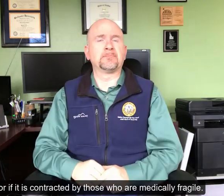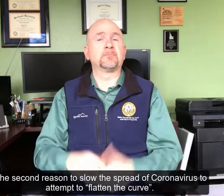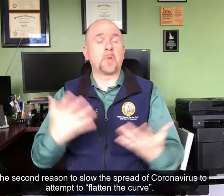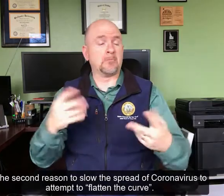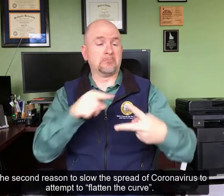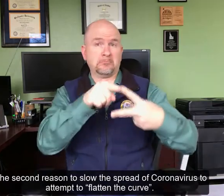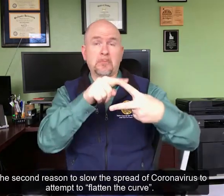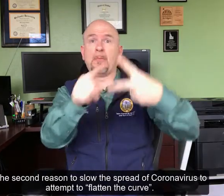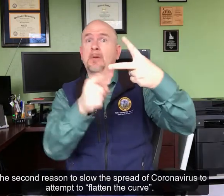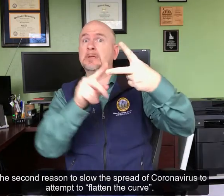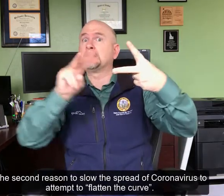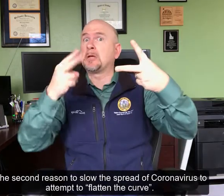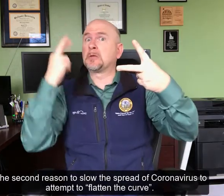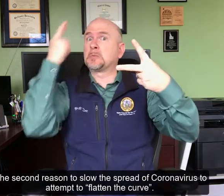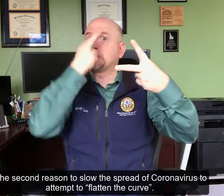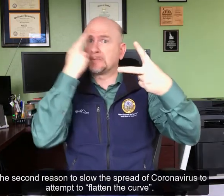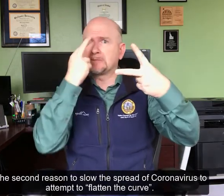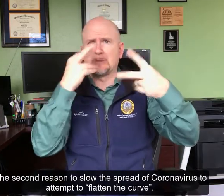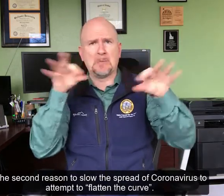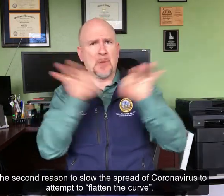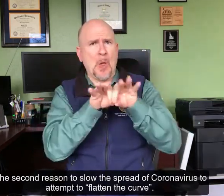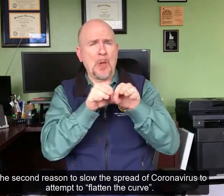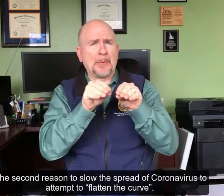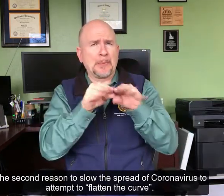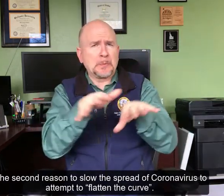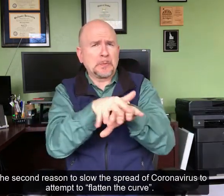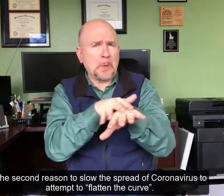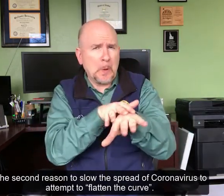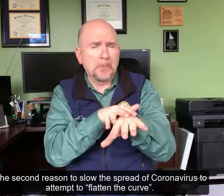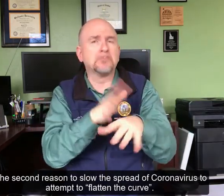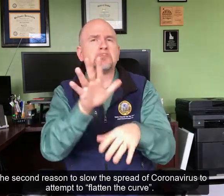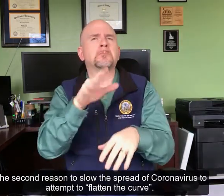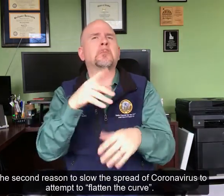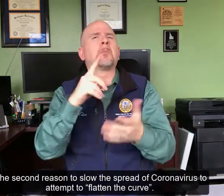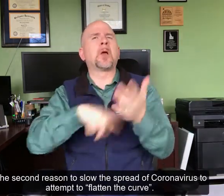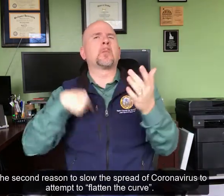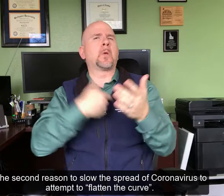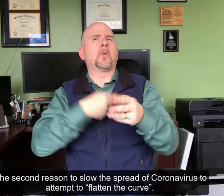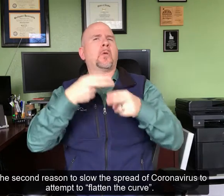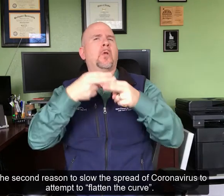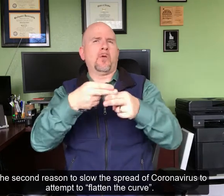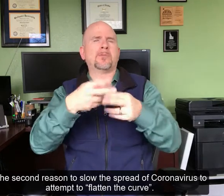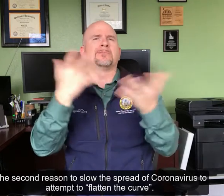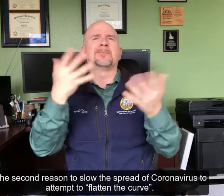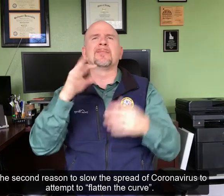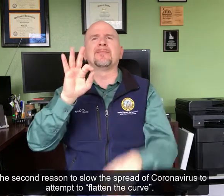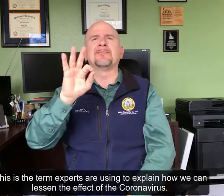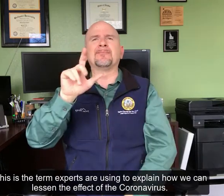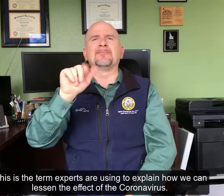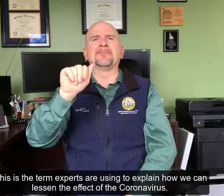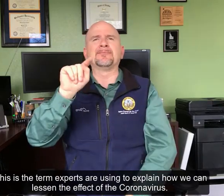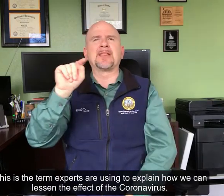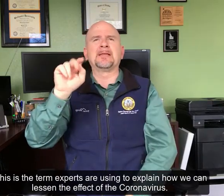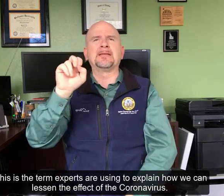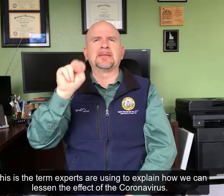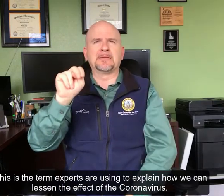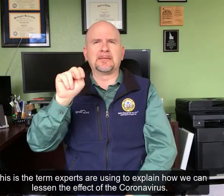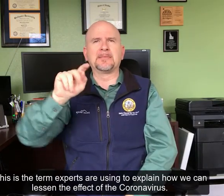The second reason to slow the spread of coronavirus is to attempt to flatten the curve. This is a term experts are using